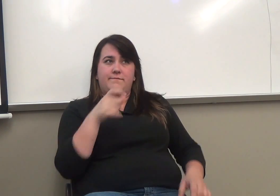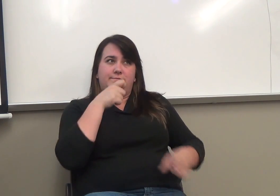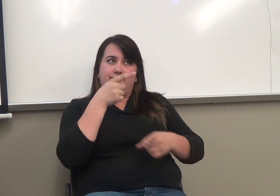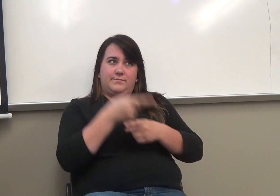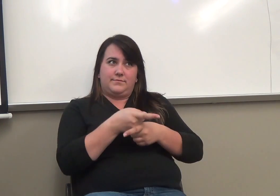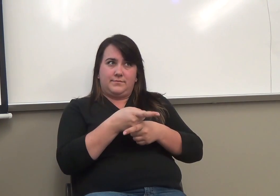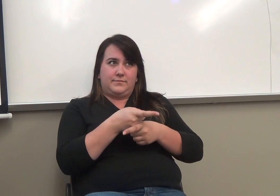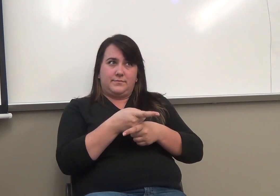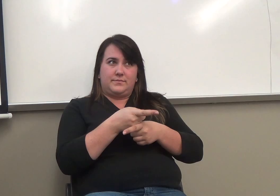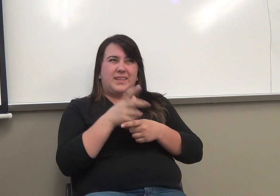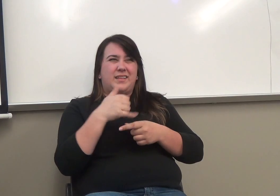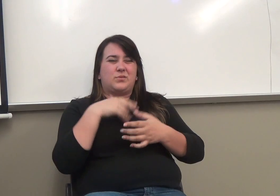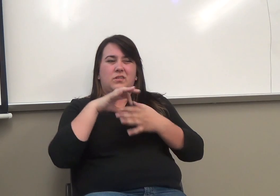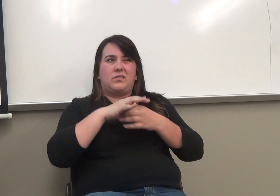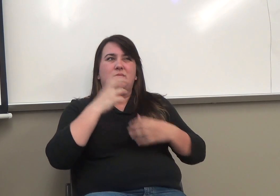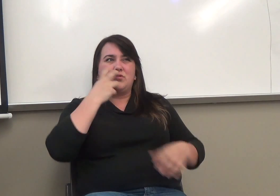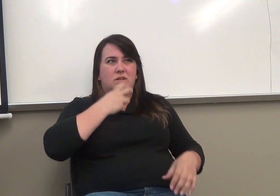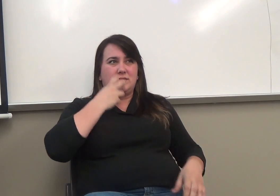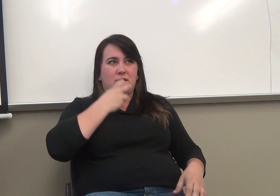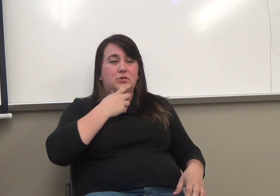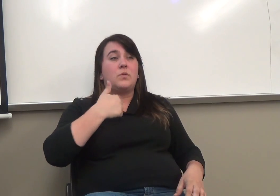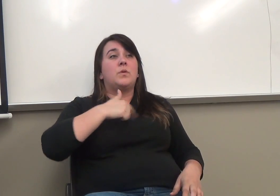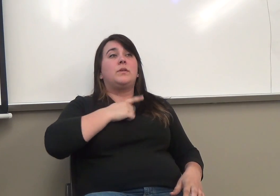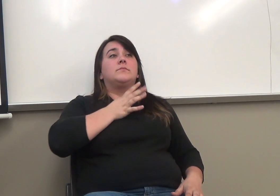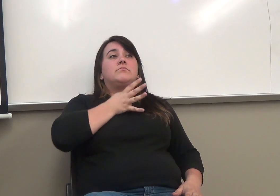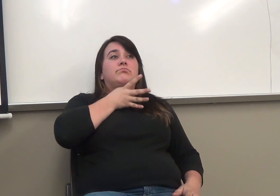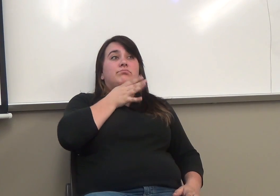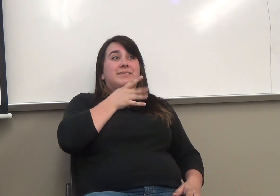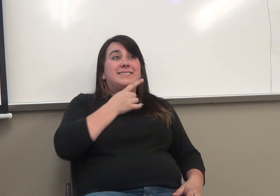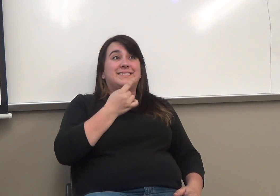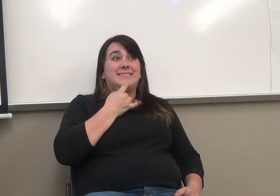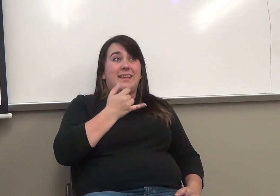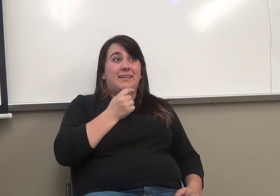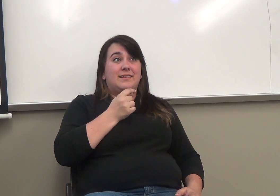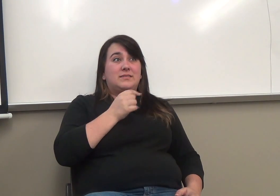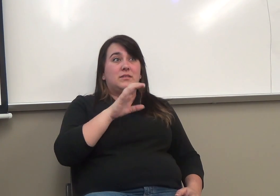it pronunciation. Here's what you have said all your life.